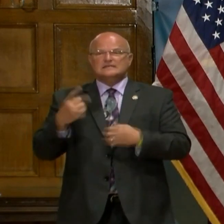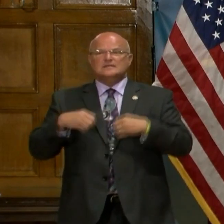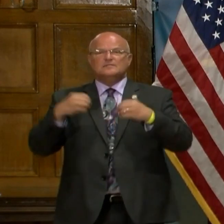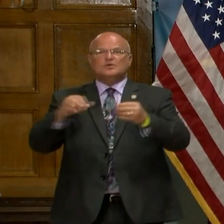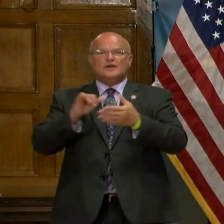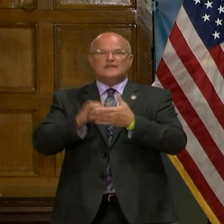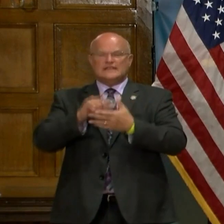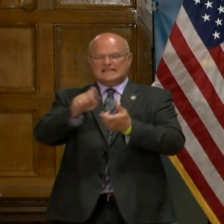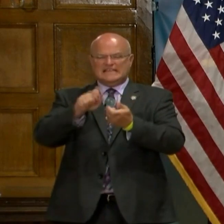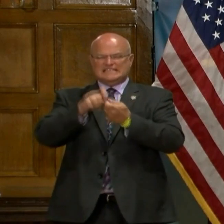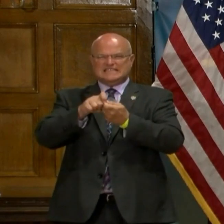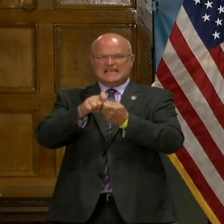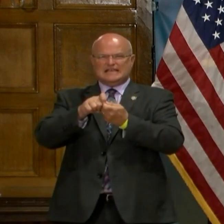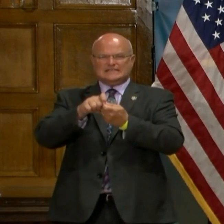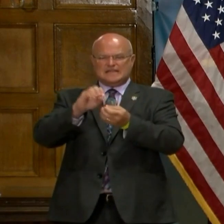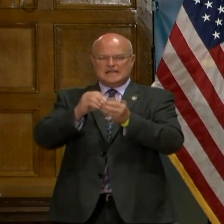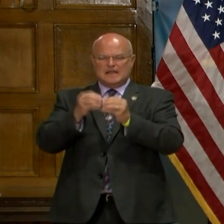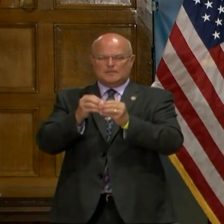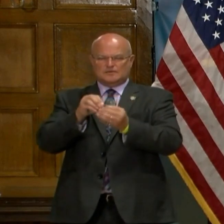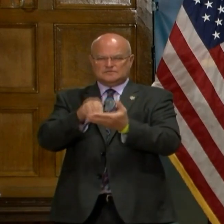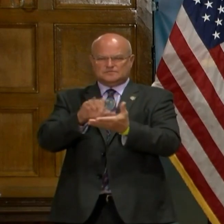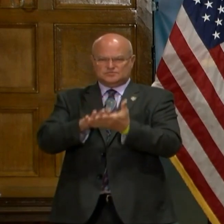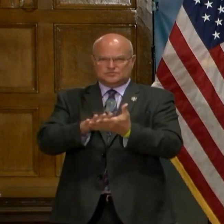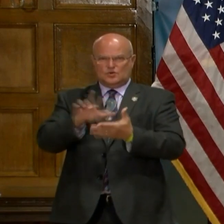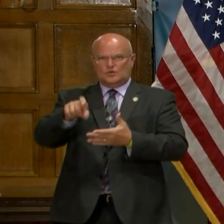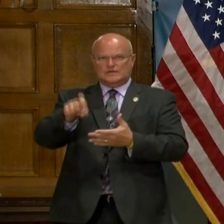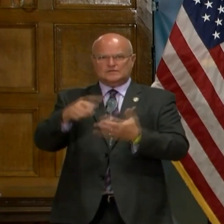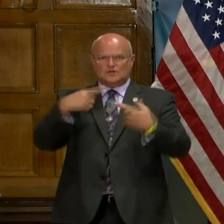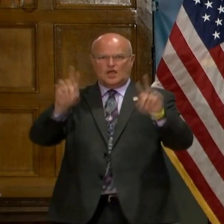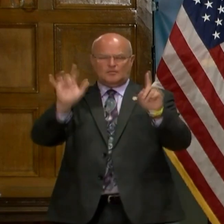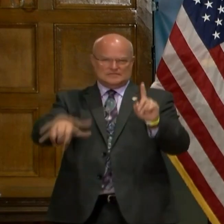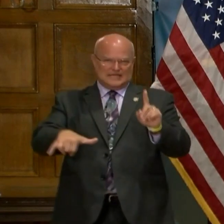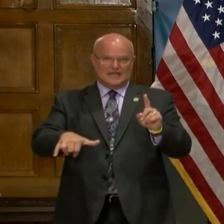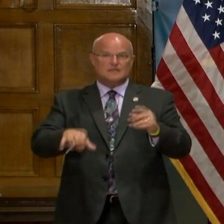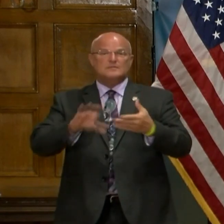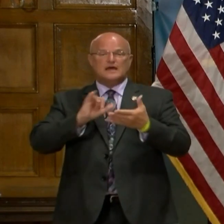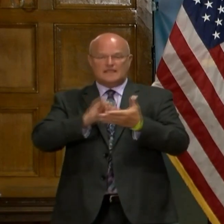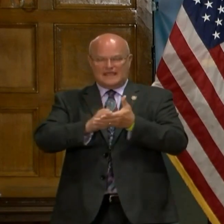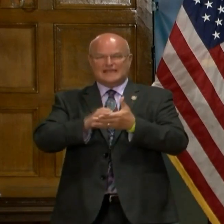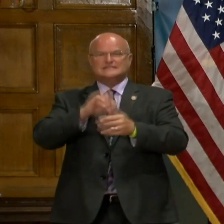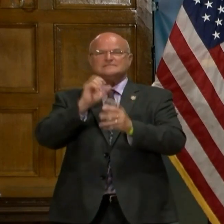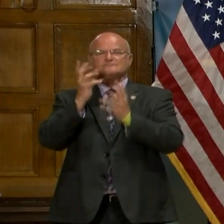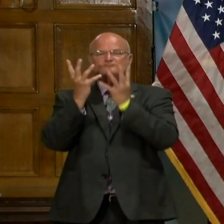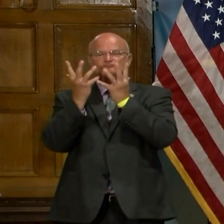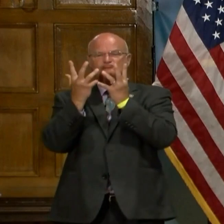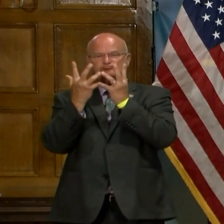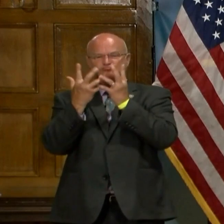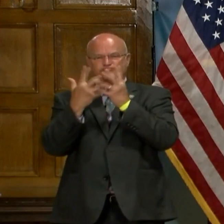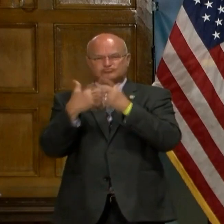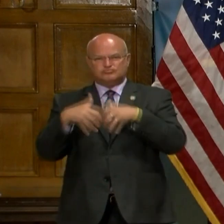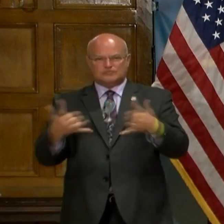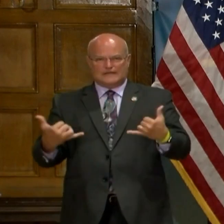putting the exact precise figures as to what we will need to accomplish that. But that's in works.